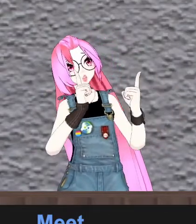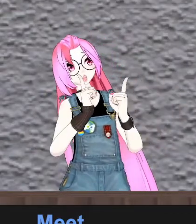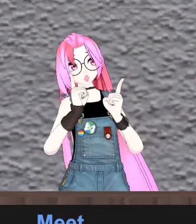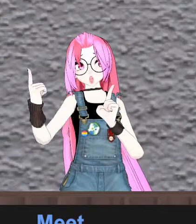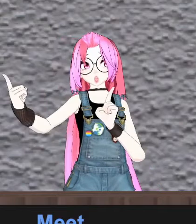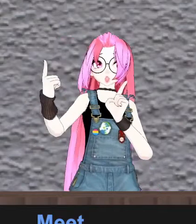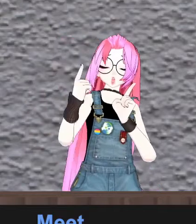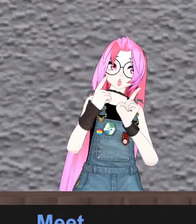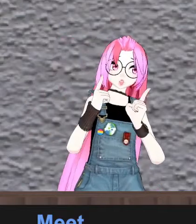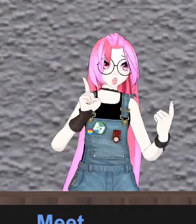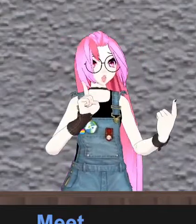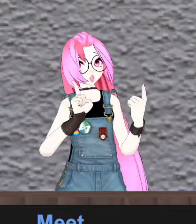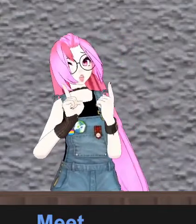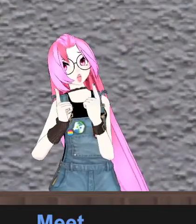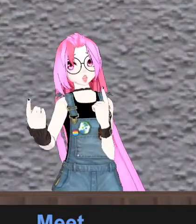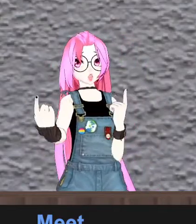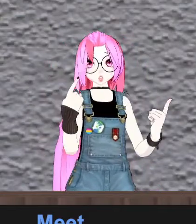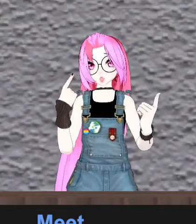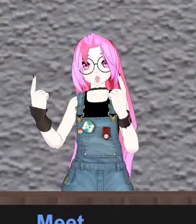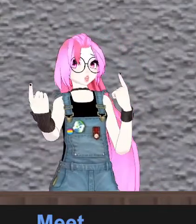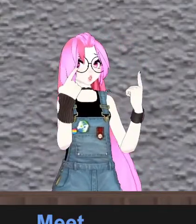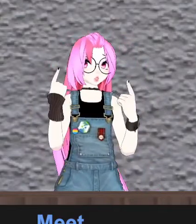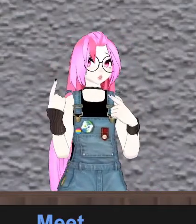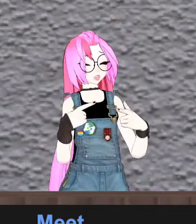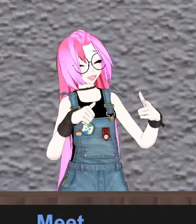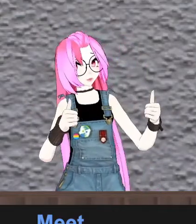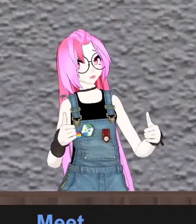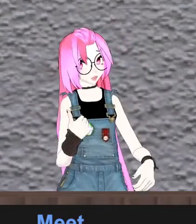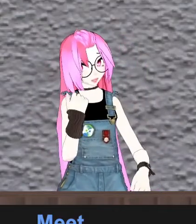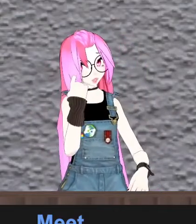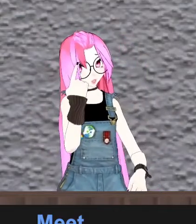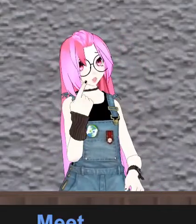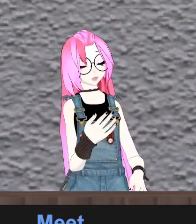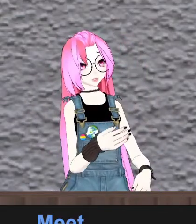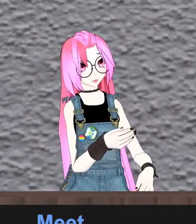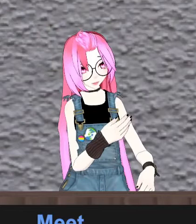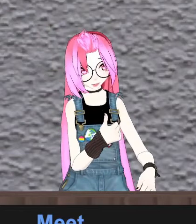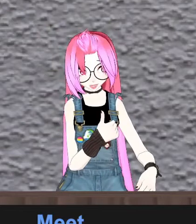say more likely, though, it's going to come down to context. Lots of people coming at you. Yeah. Does that make sense? Yeah, thank you.